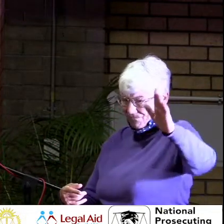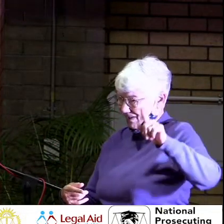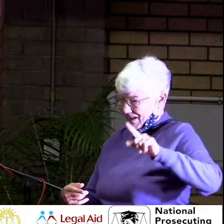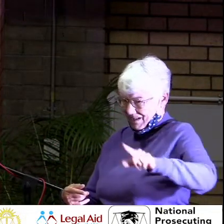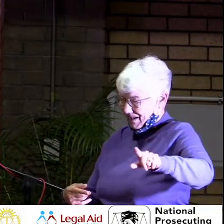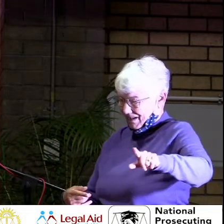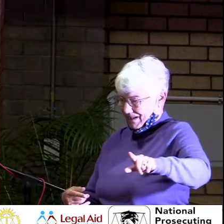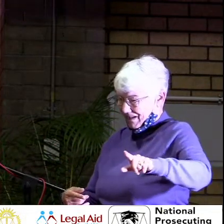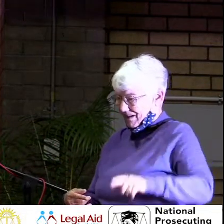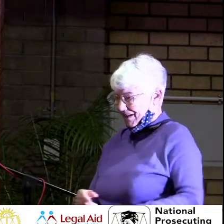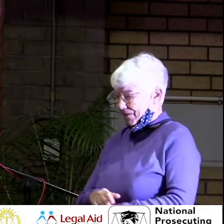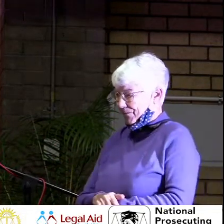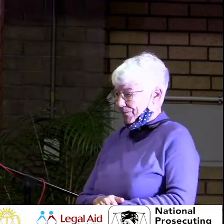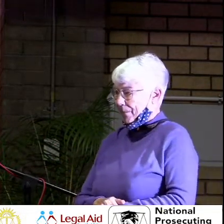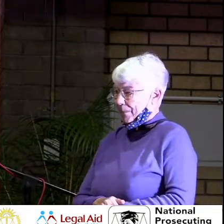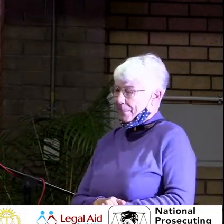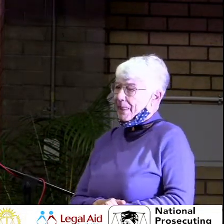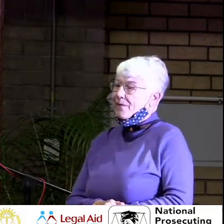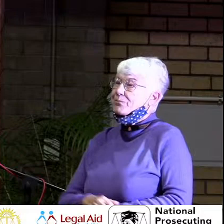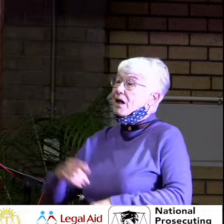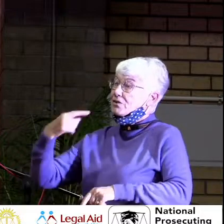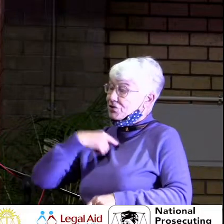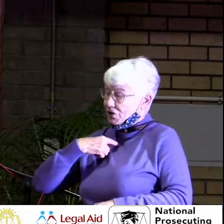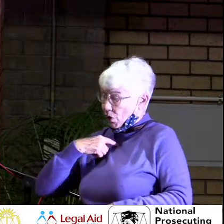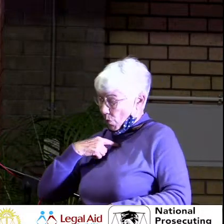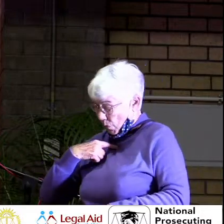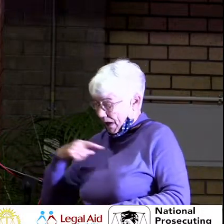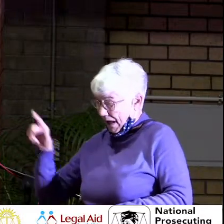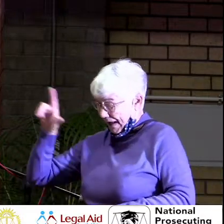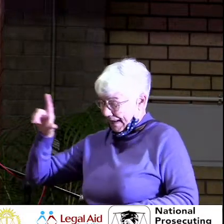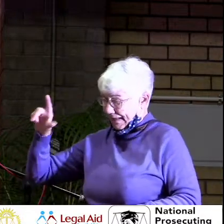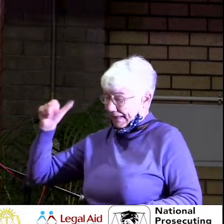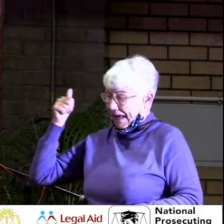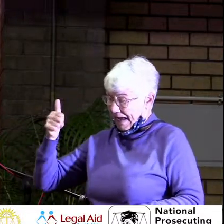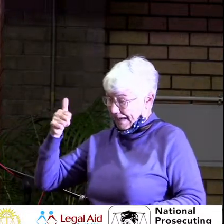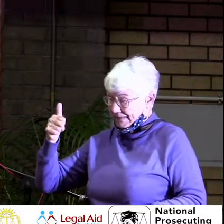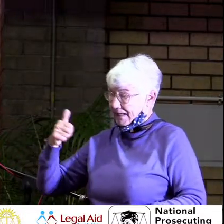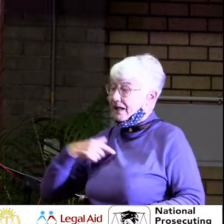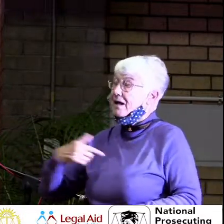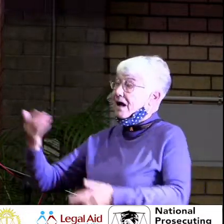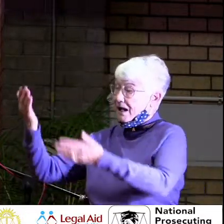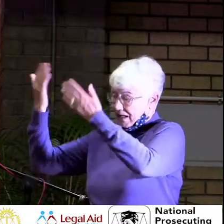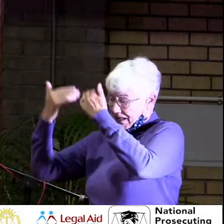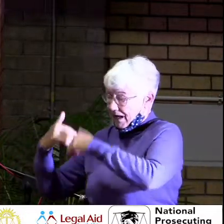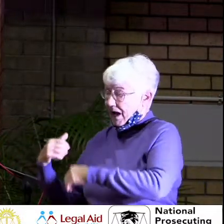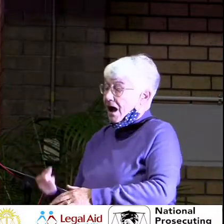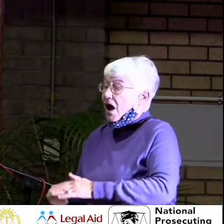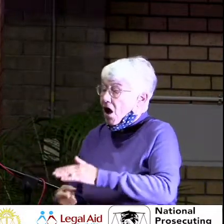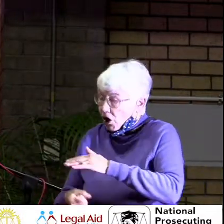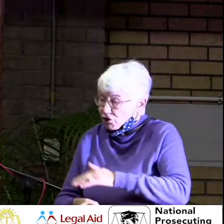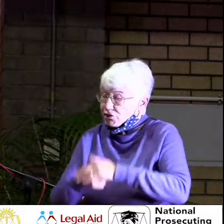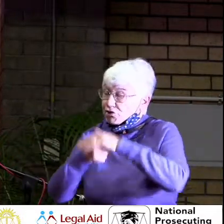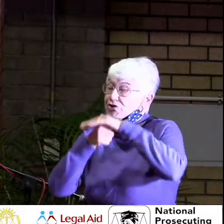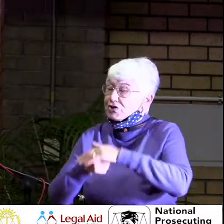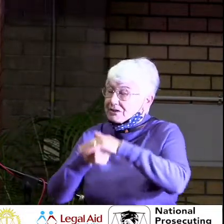divorce, we assisted her and her child to go get a protection order because he was abusing